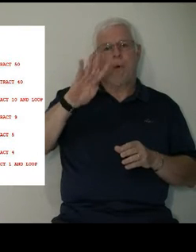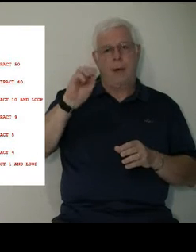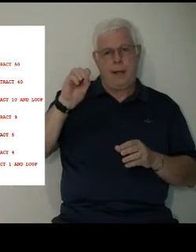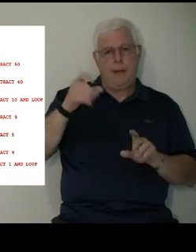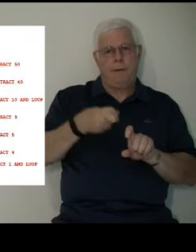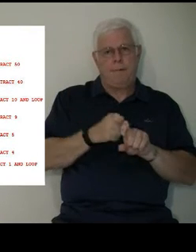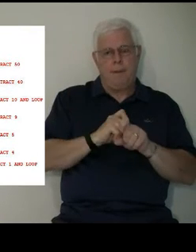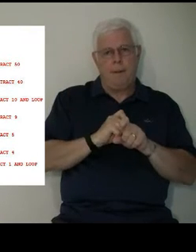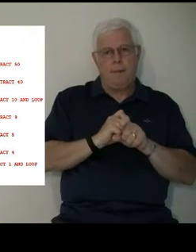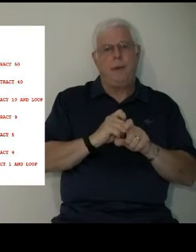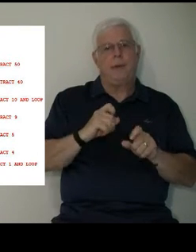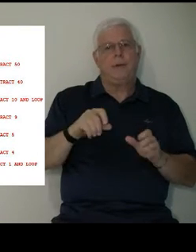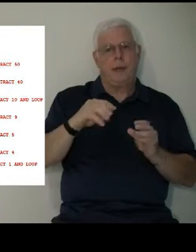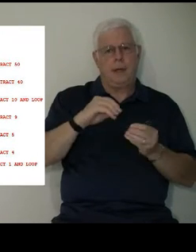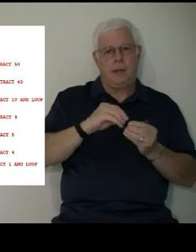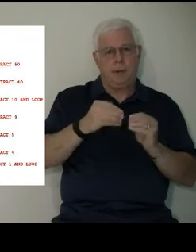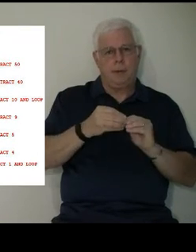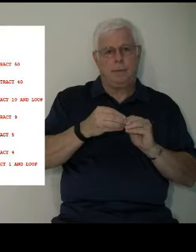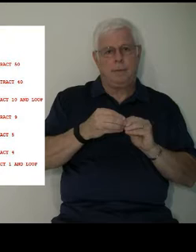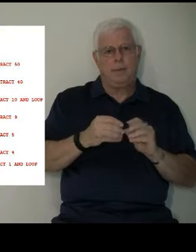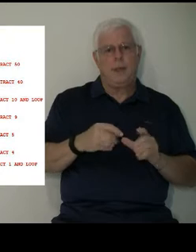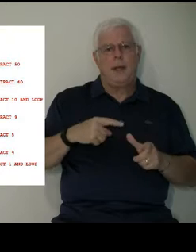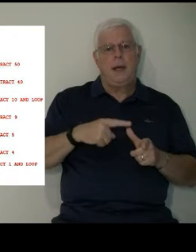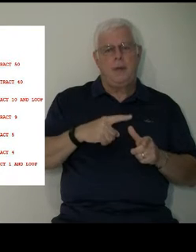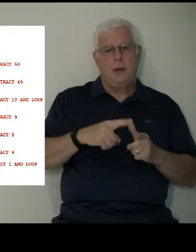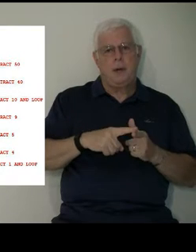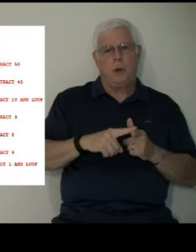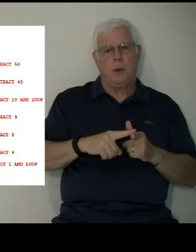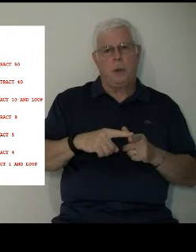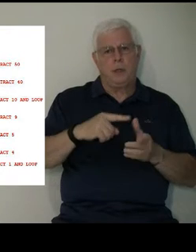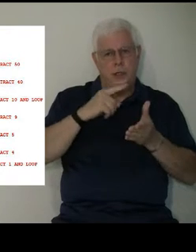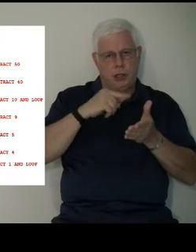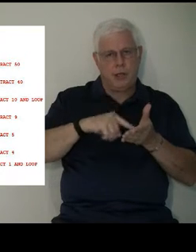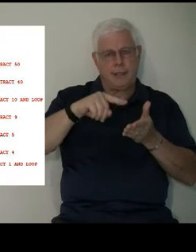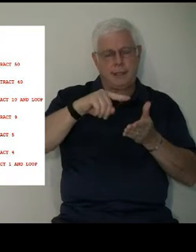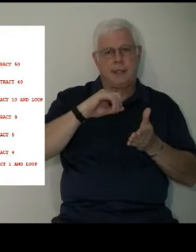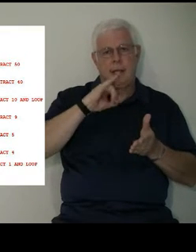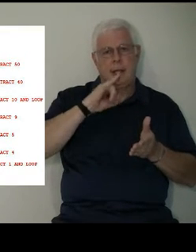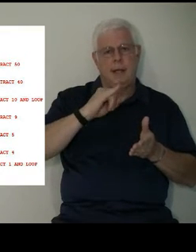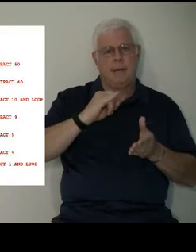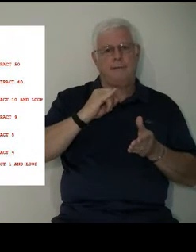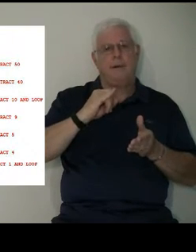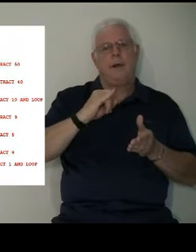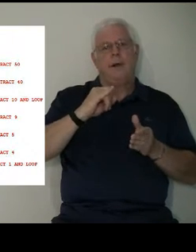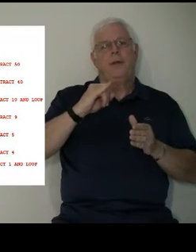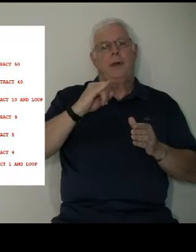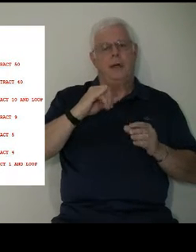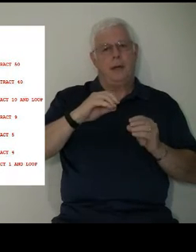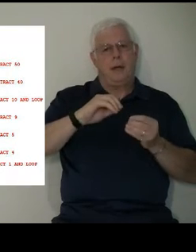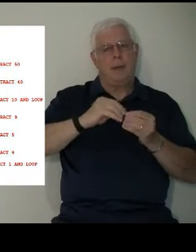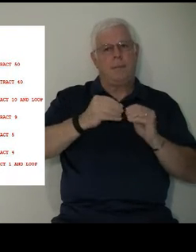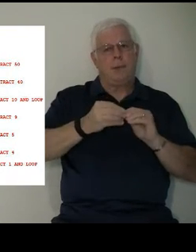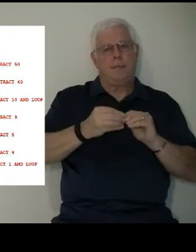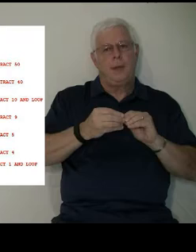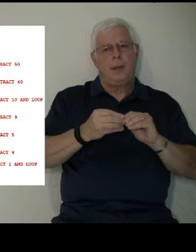40 from the number. Then we're going to check to see if the number